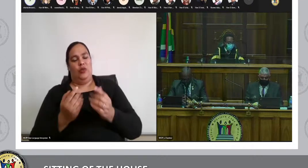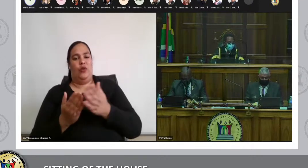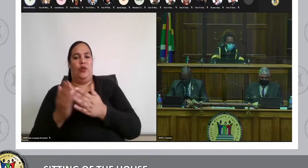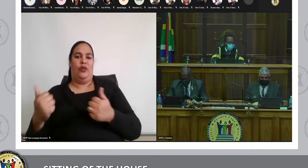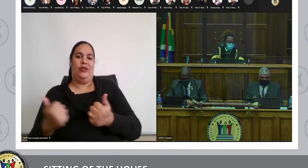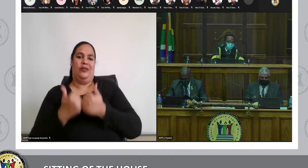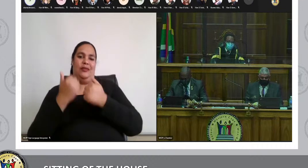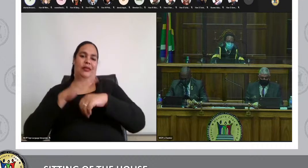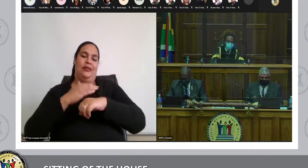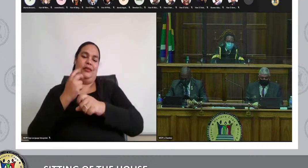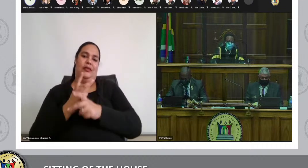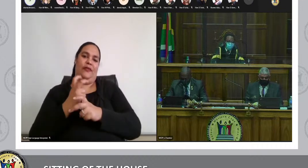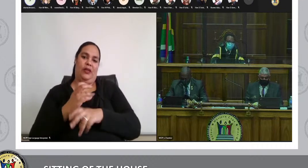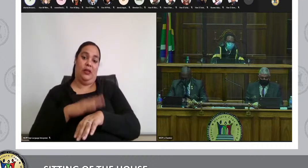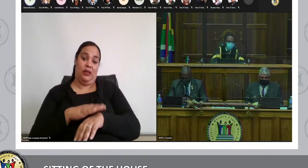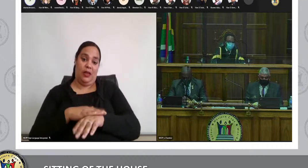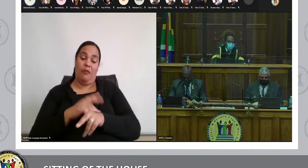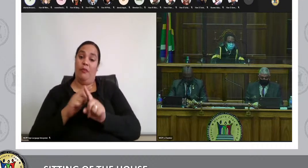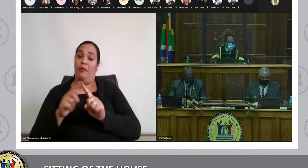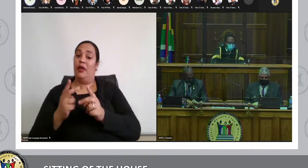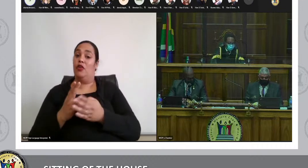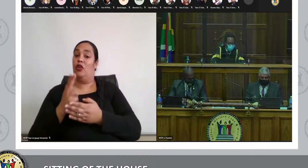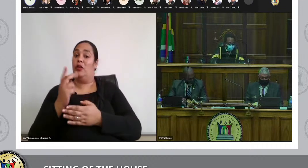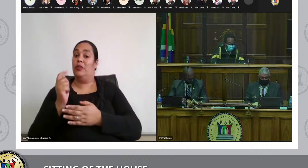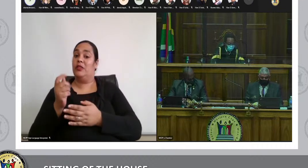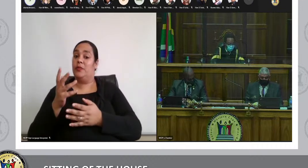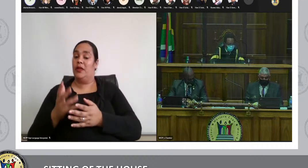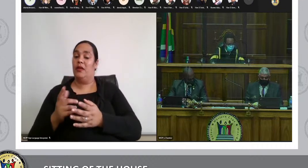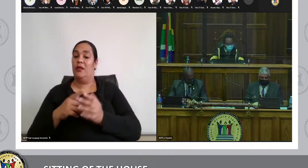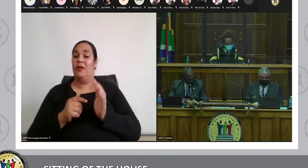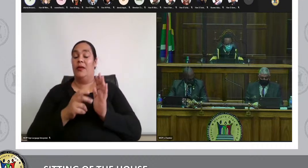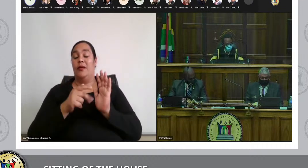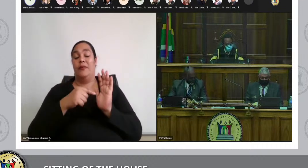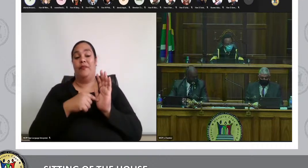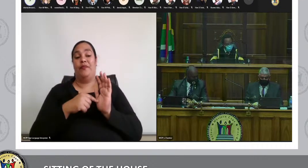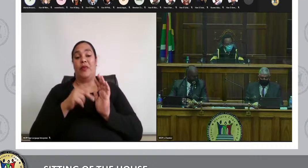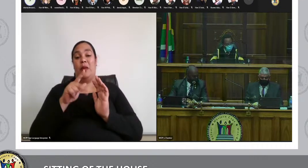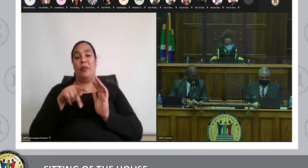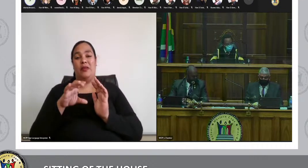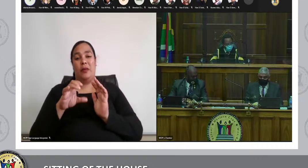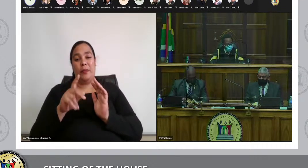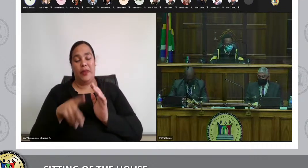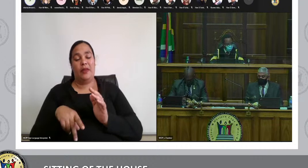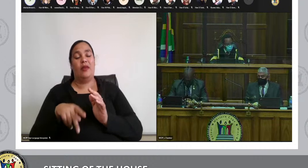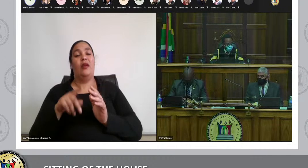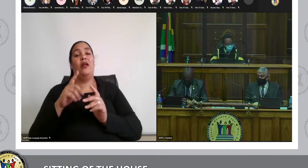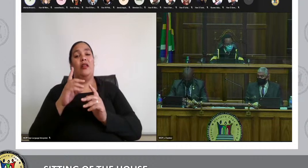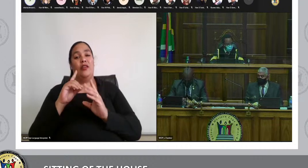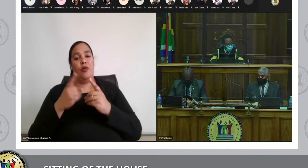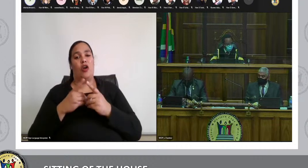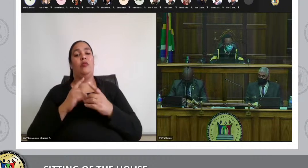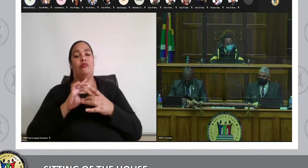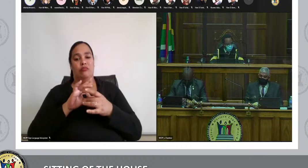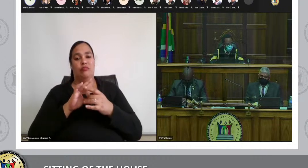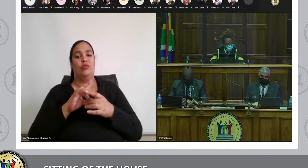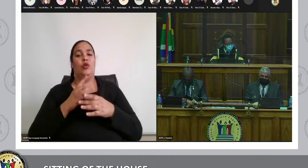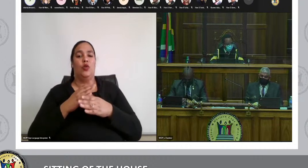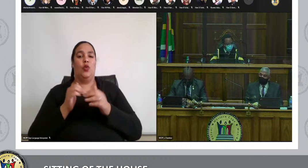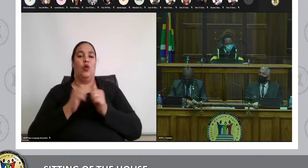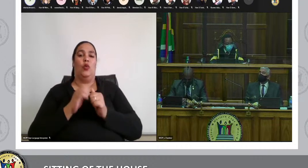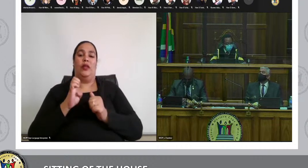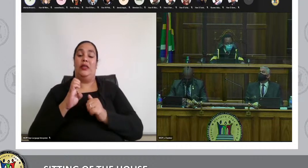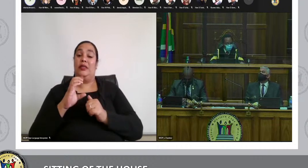challenging time. Honourable Speaker, in terms of ECDs, the department continues to work closely with registered